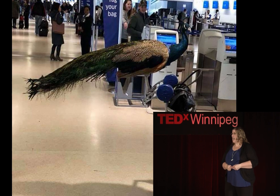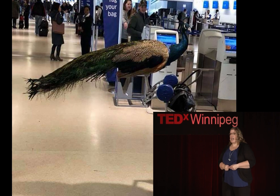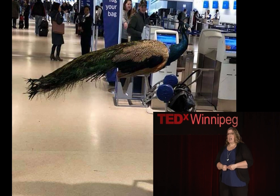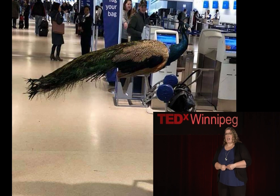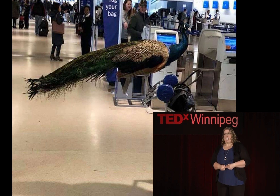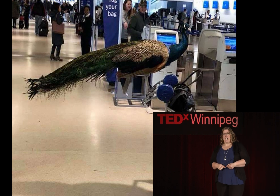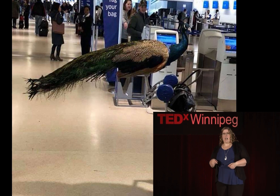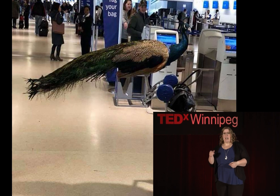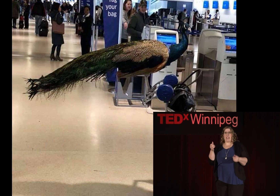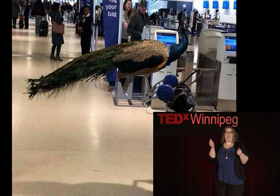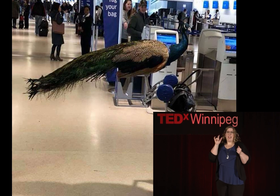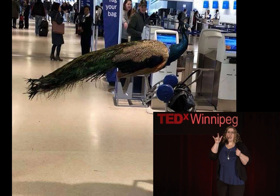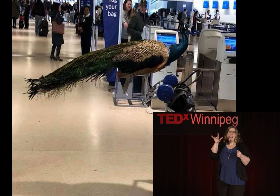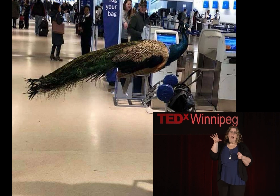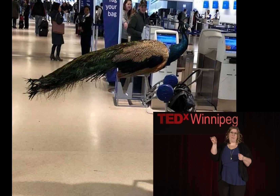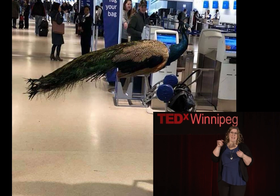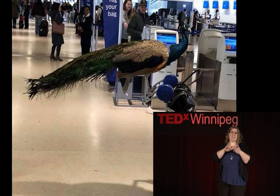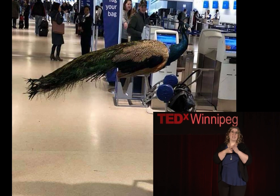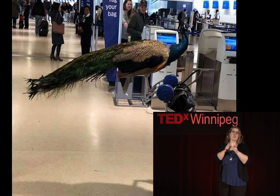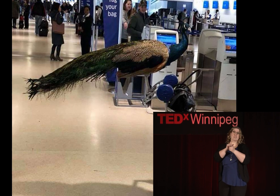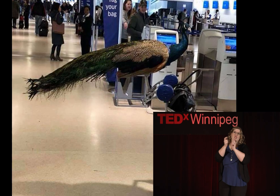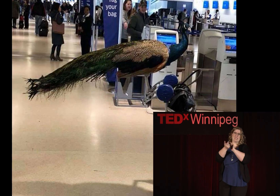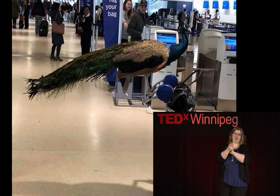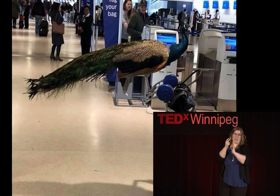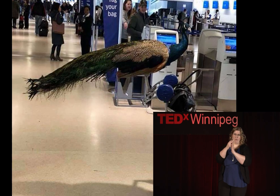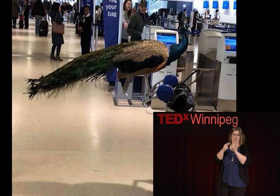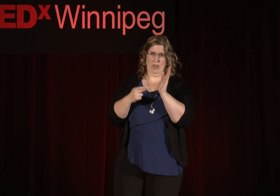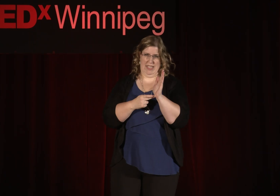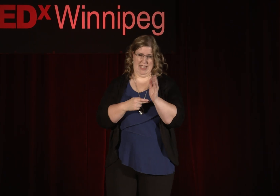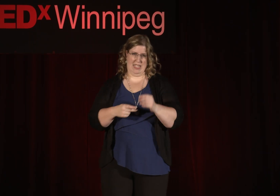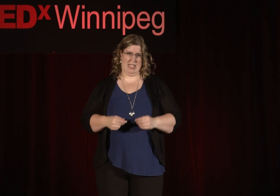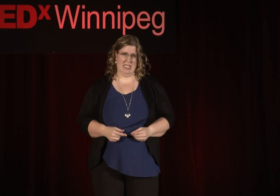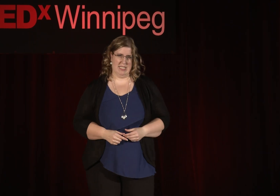animal, airlines started changing their rules.